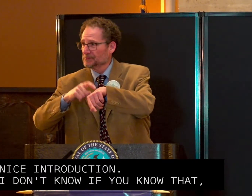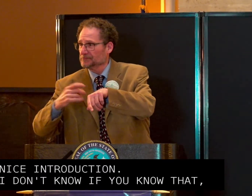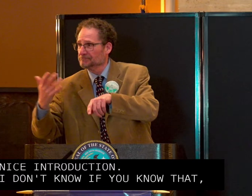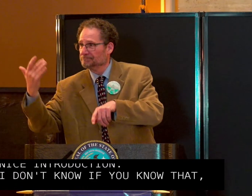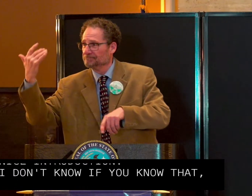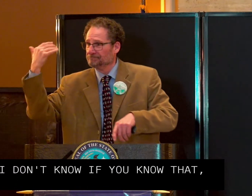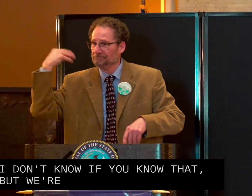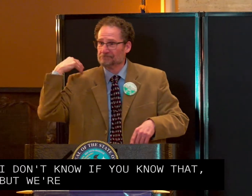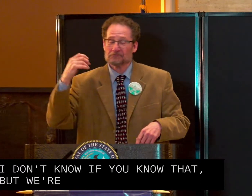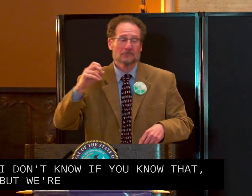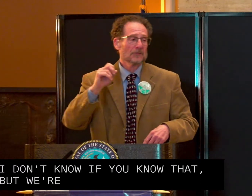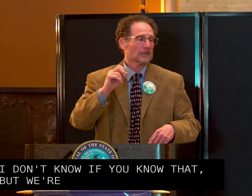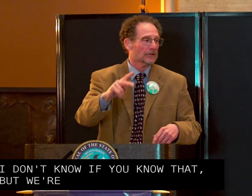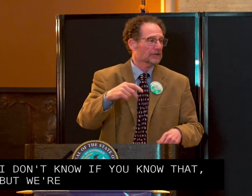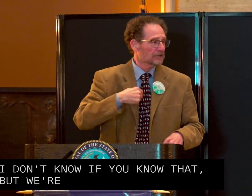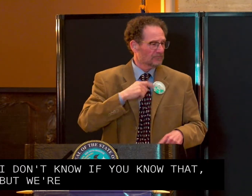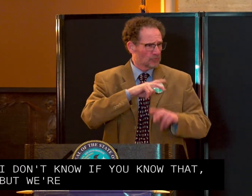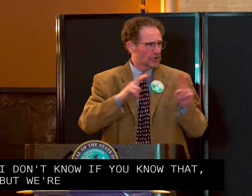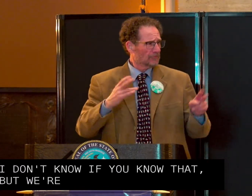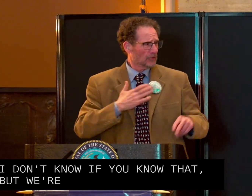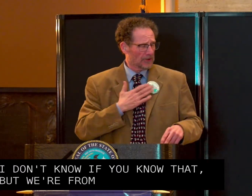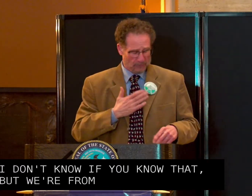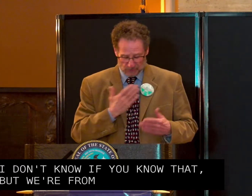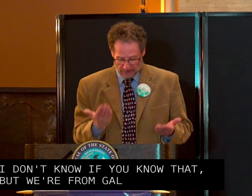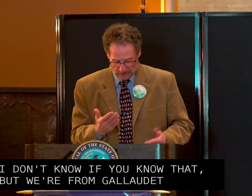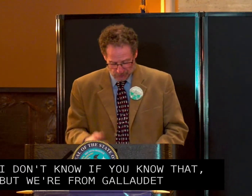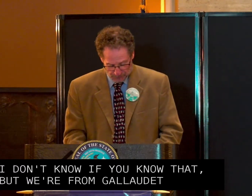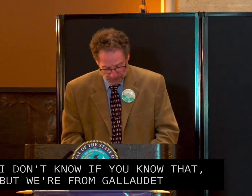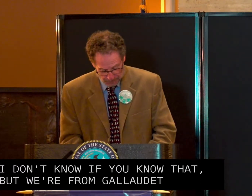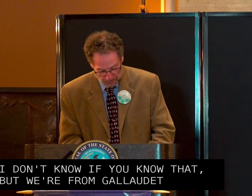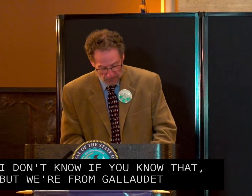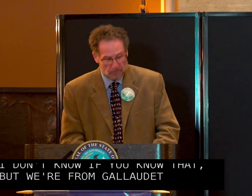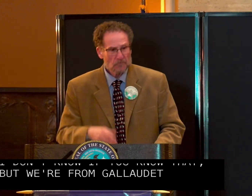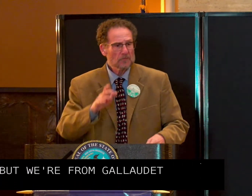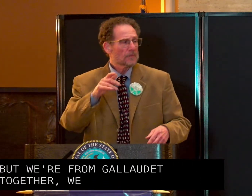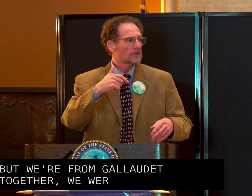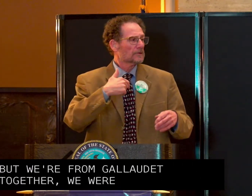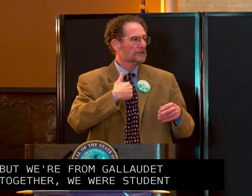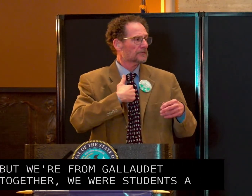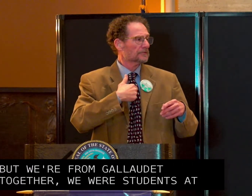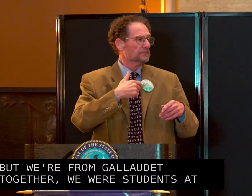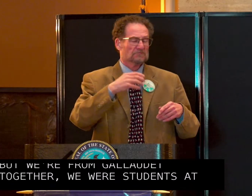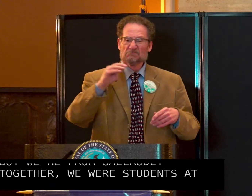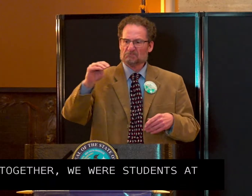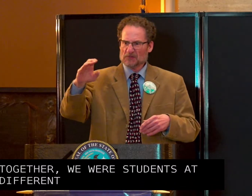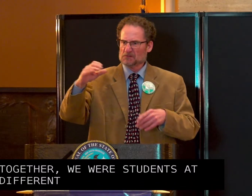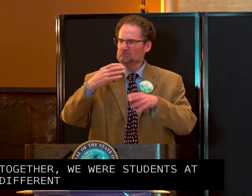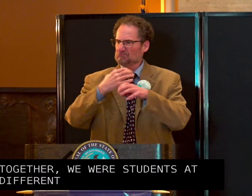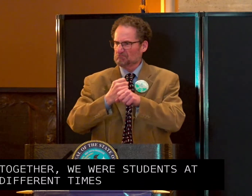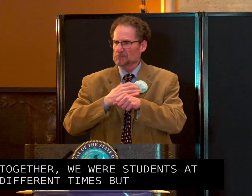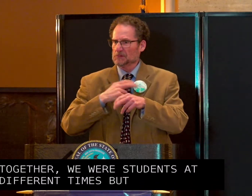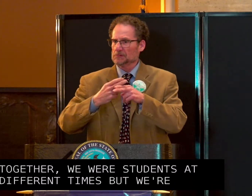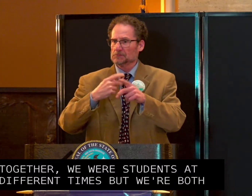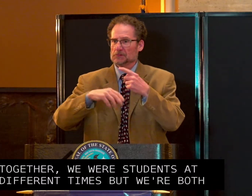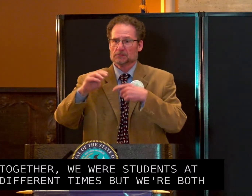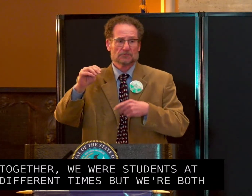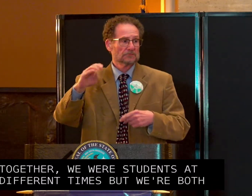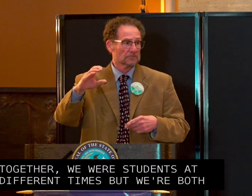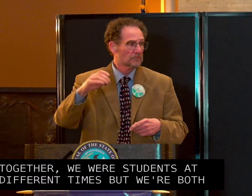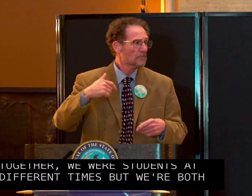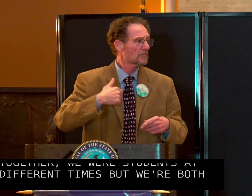were students at different times, but we're both alums. I'm happy to be here today.